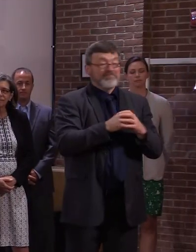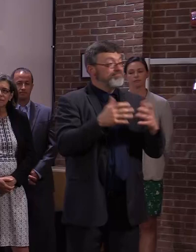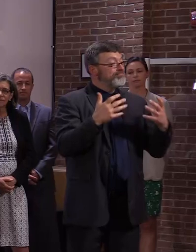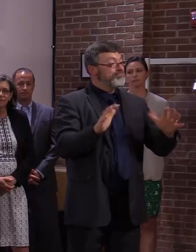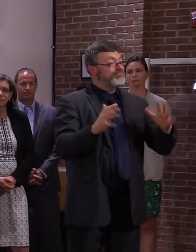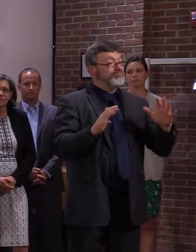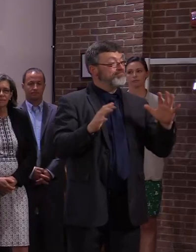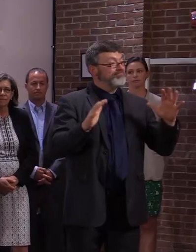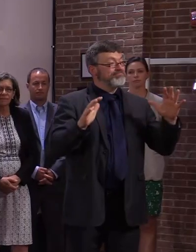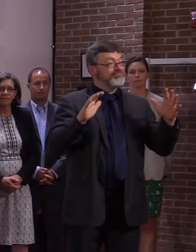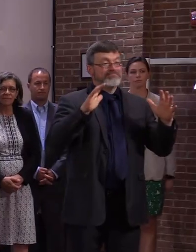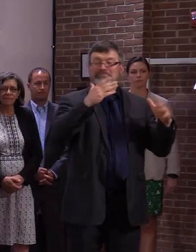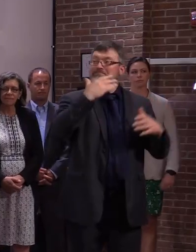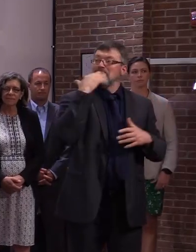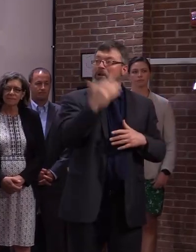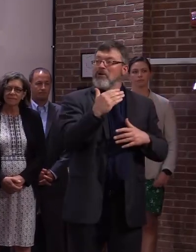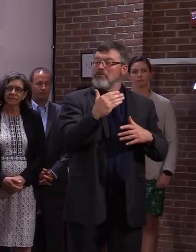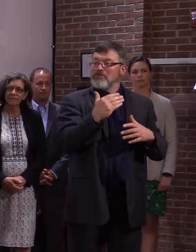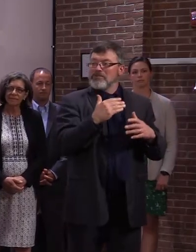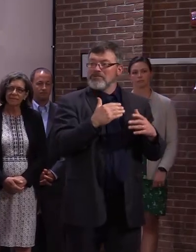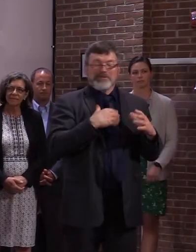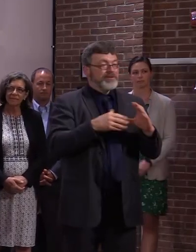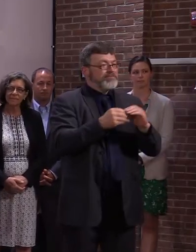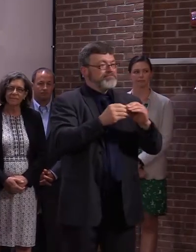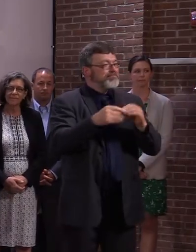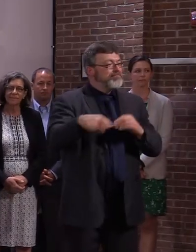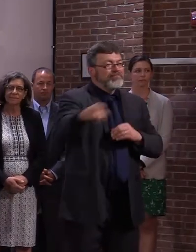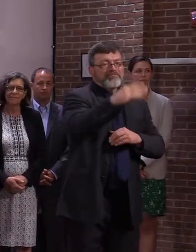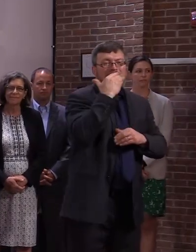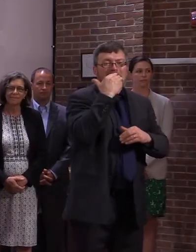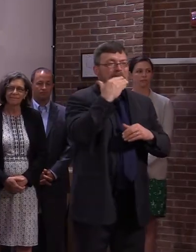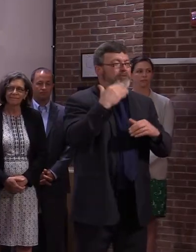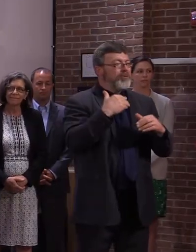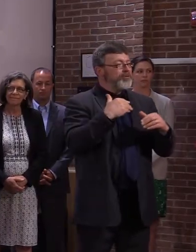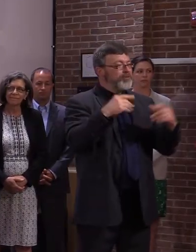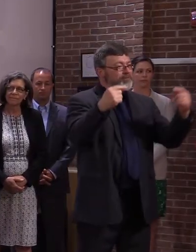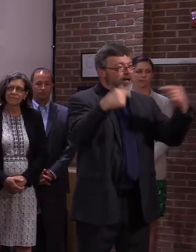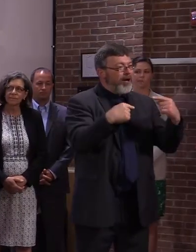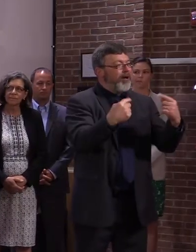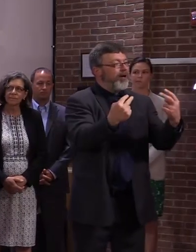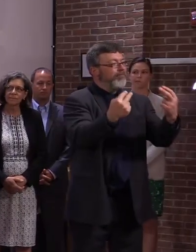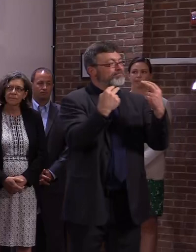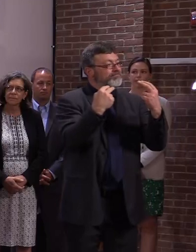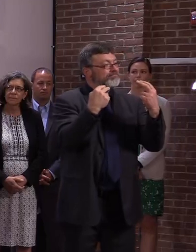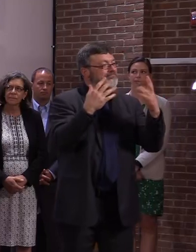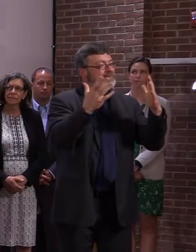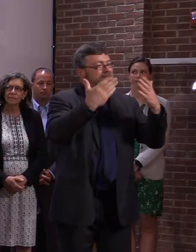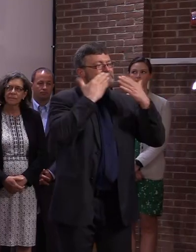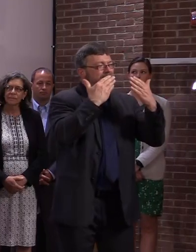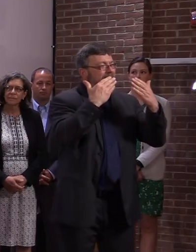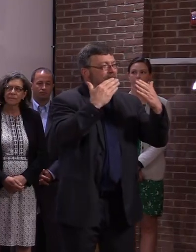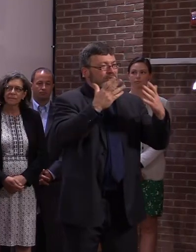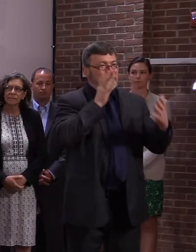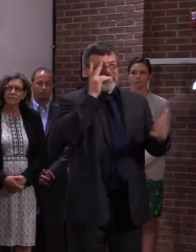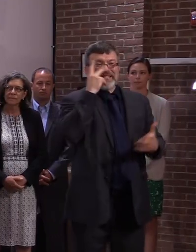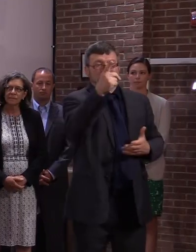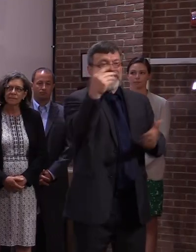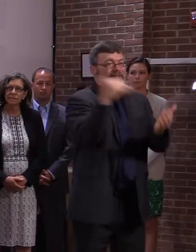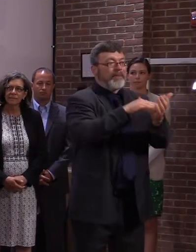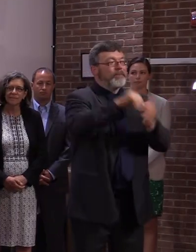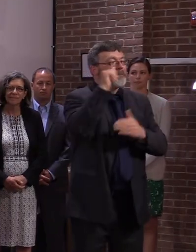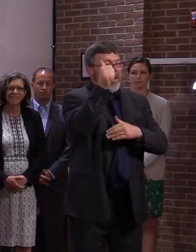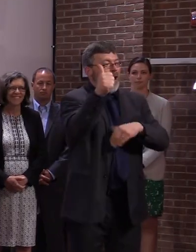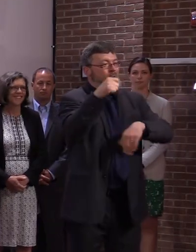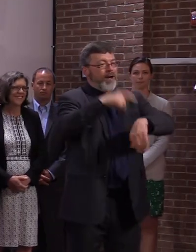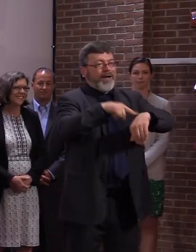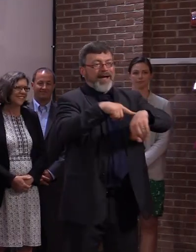That's it? Congratulations. Oh, thank you very much. All right. We'll see you all in less than